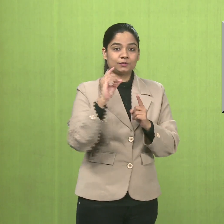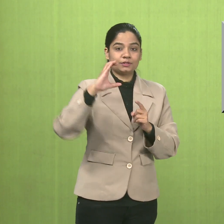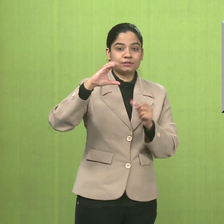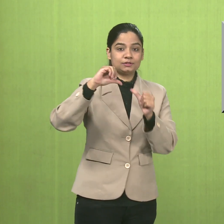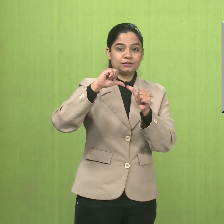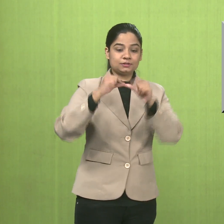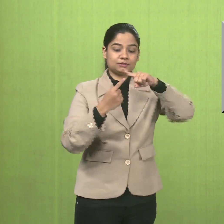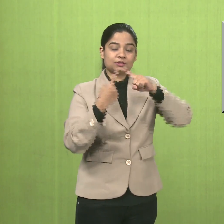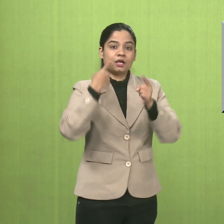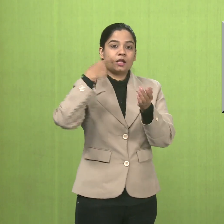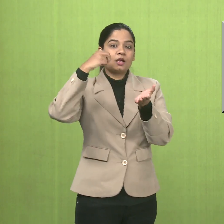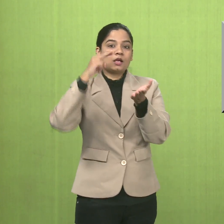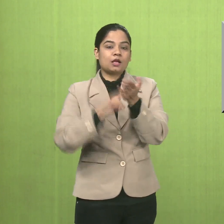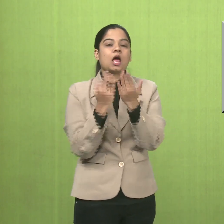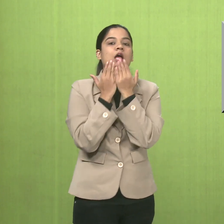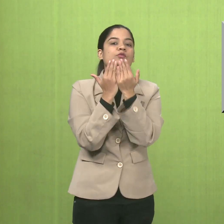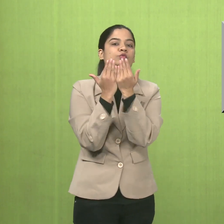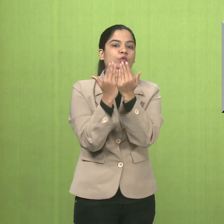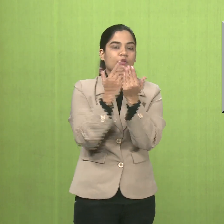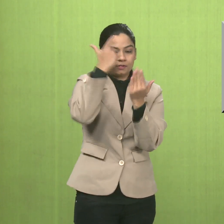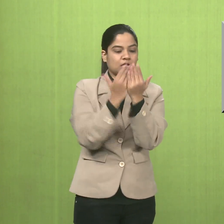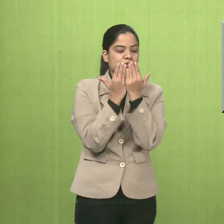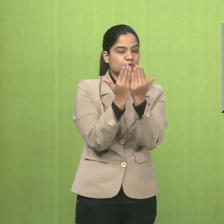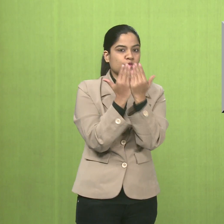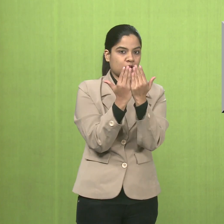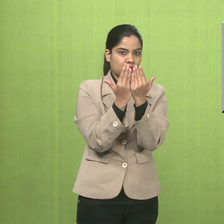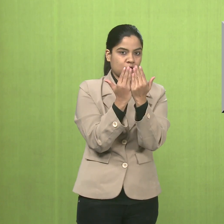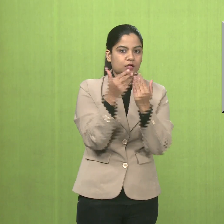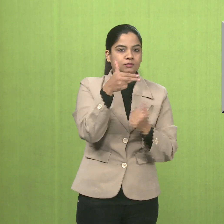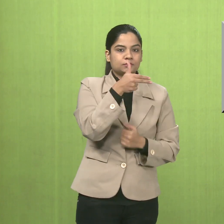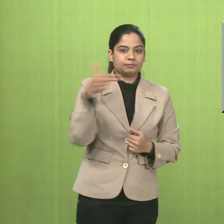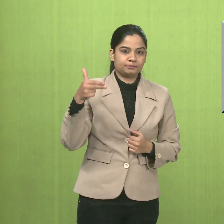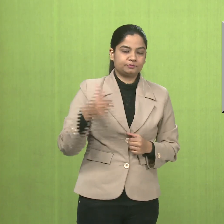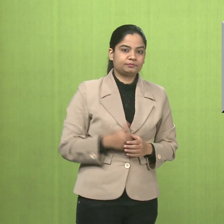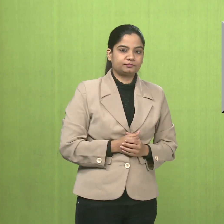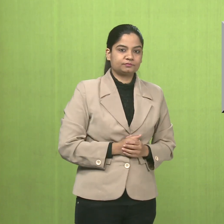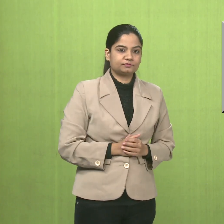Education, the process of receiving systematic instruction in school or university.